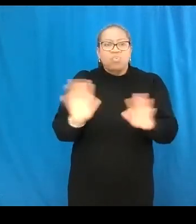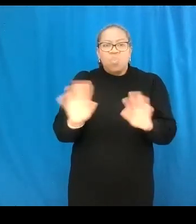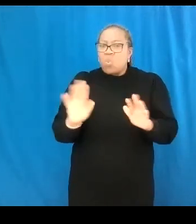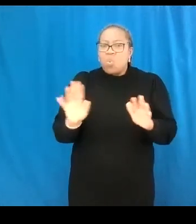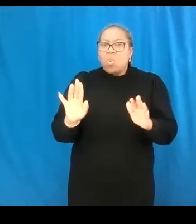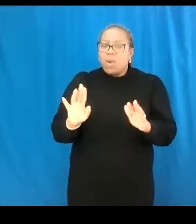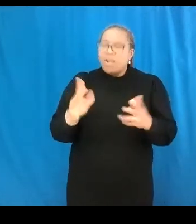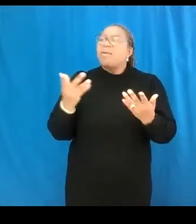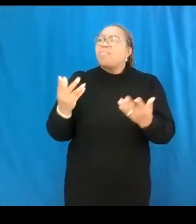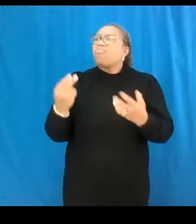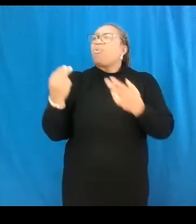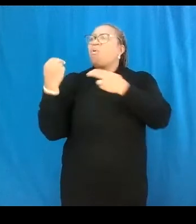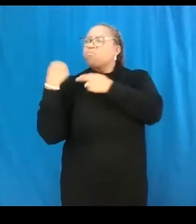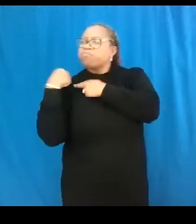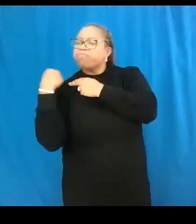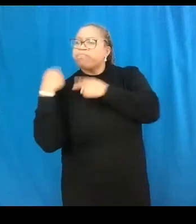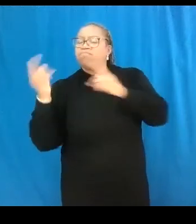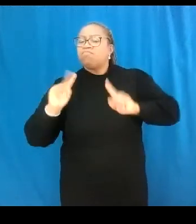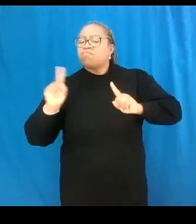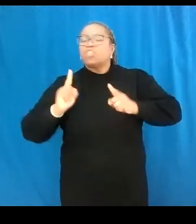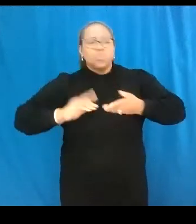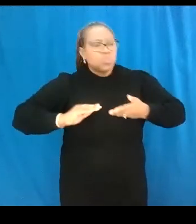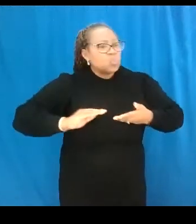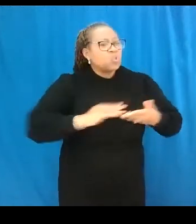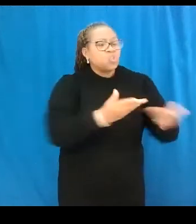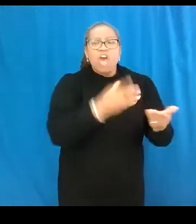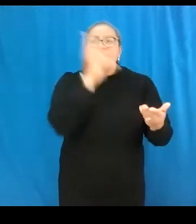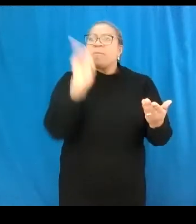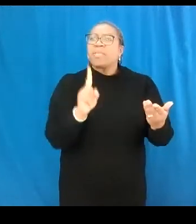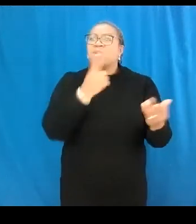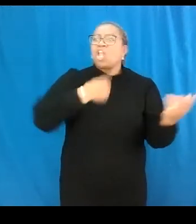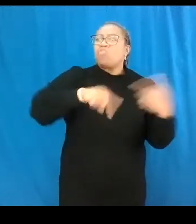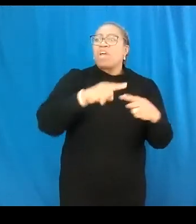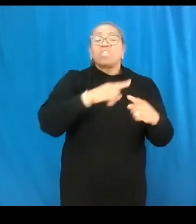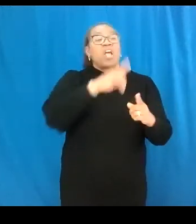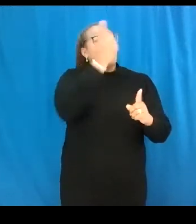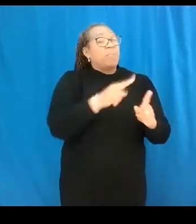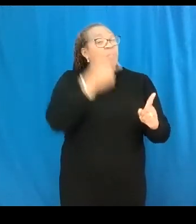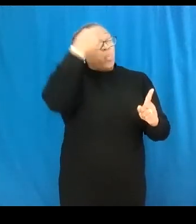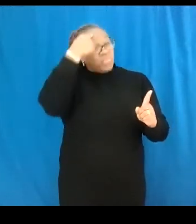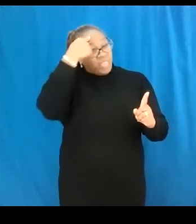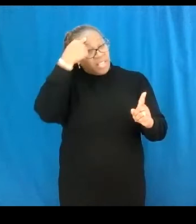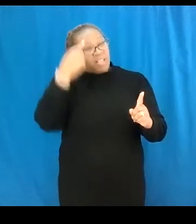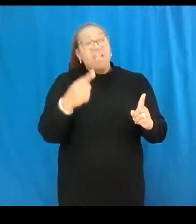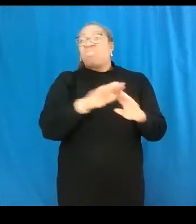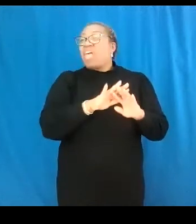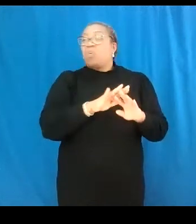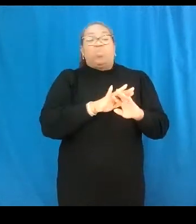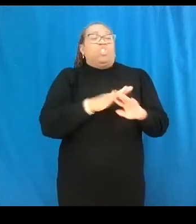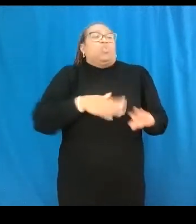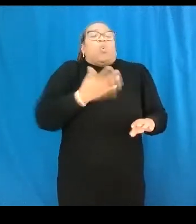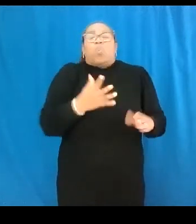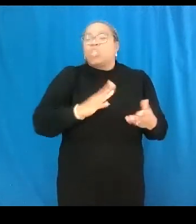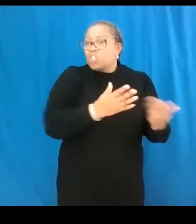obligation is to serve those around them, both those who seem to deserve it and even those who